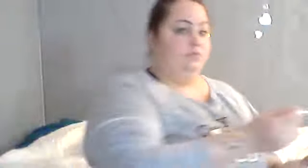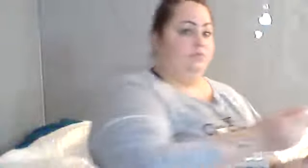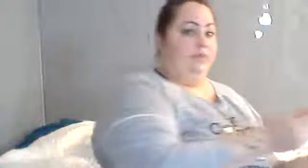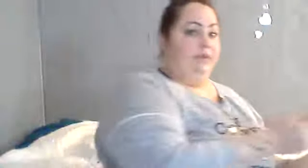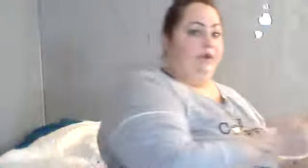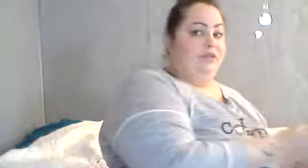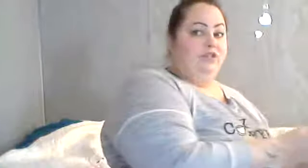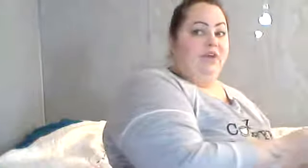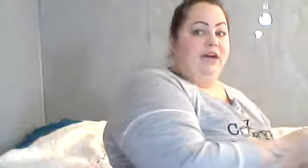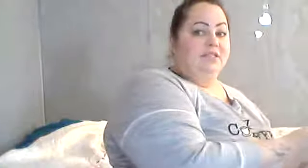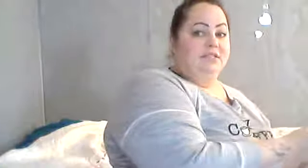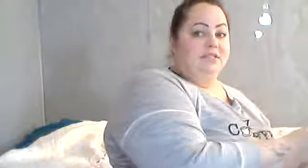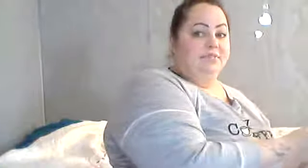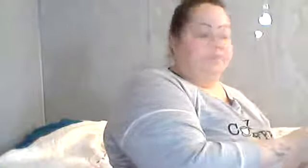Am I going too fast?